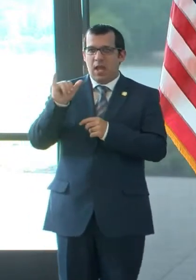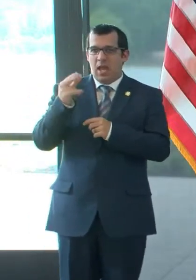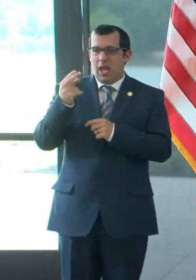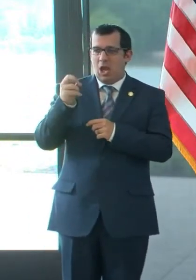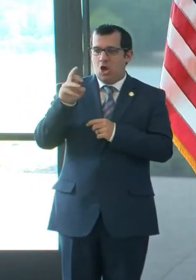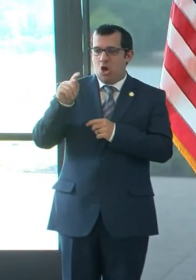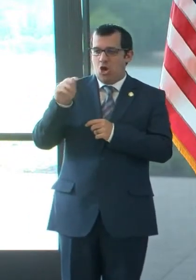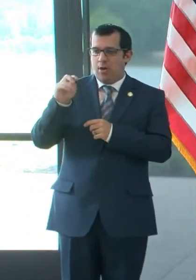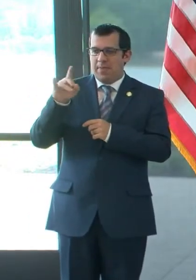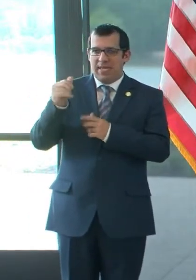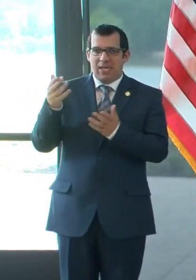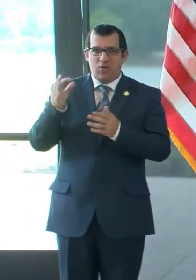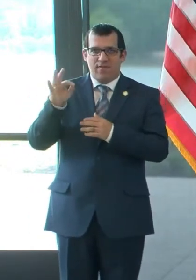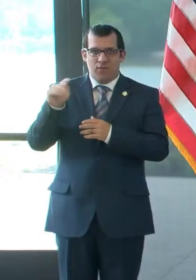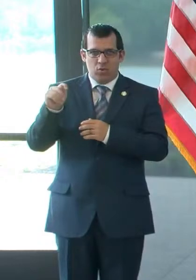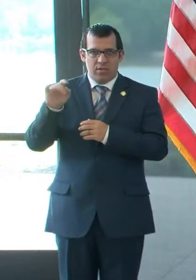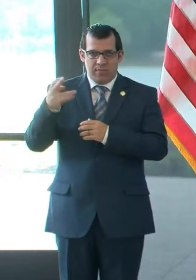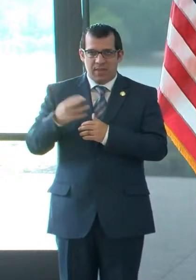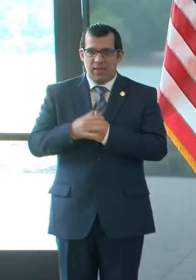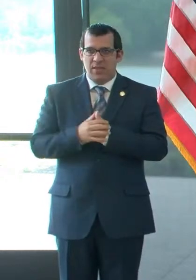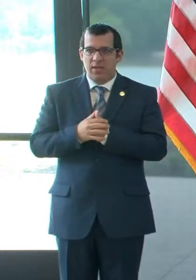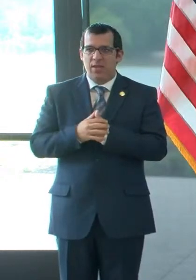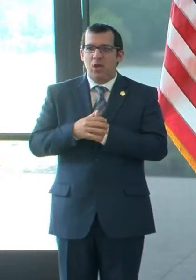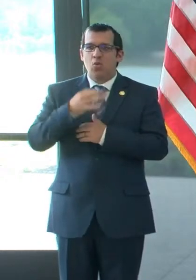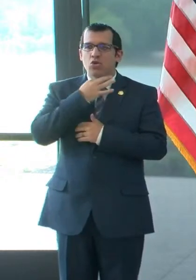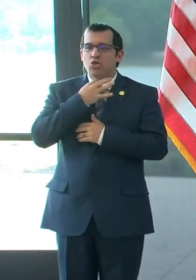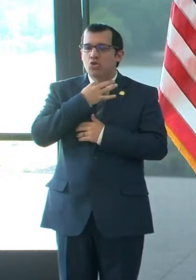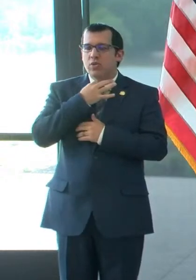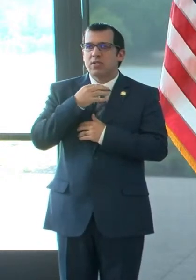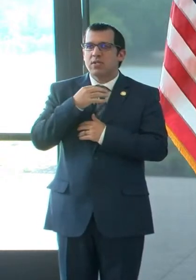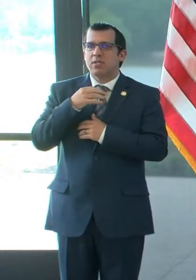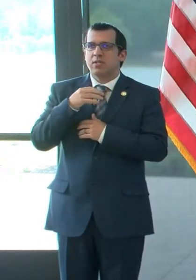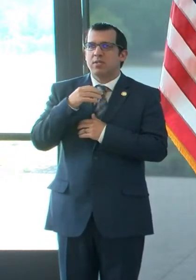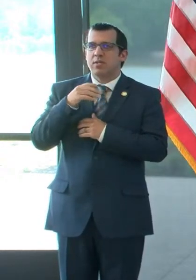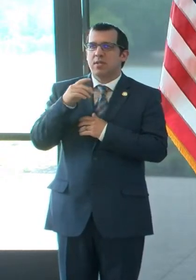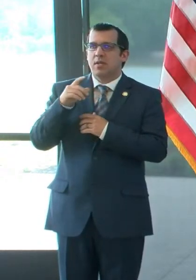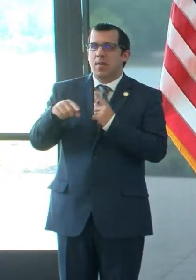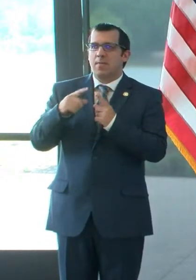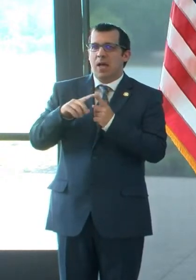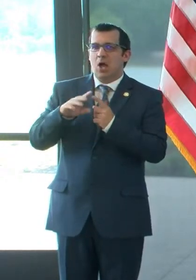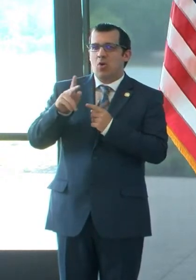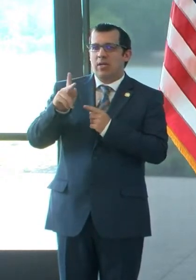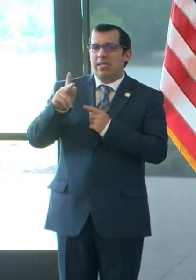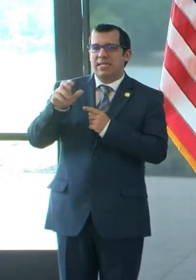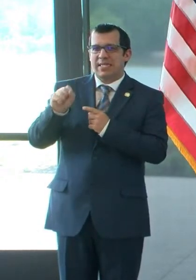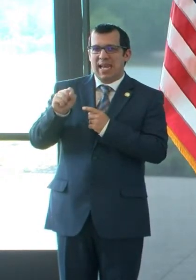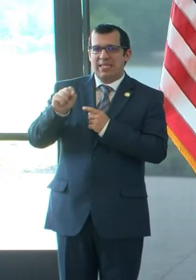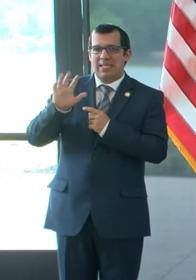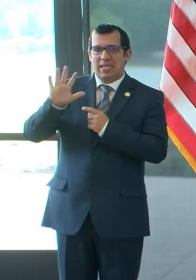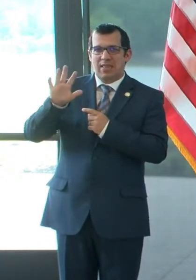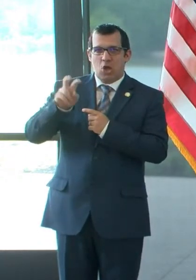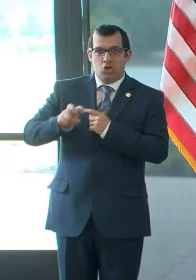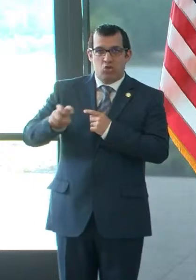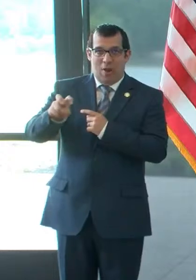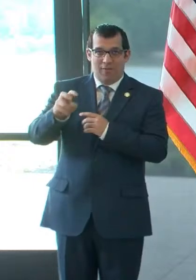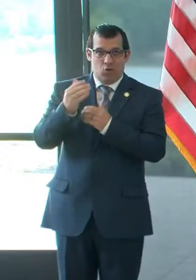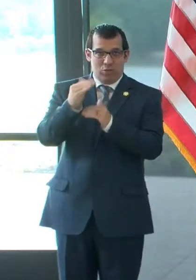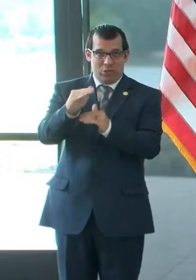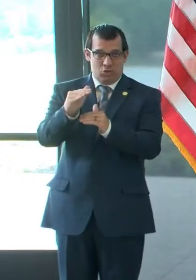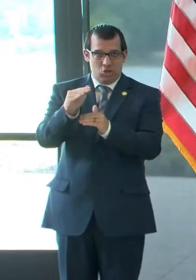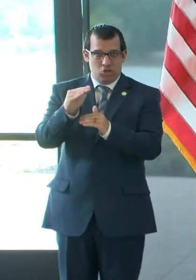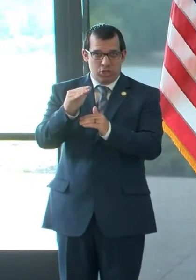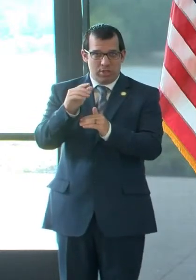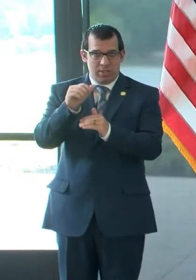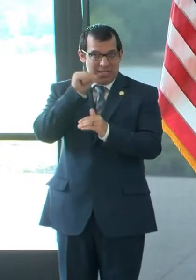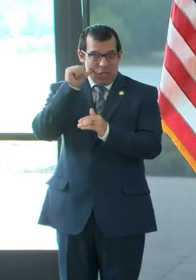here in Fort Smith. I was curious about Kansas's travel restrictions issued